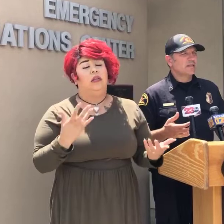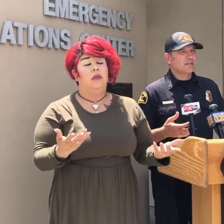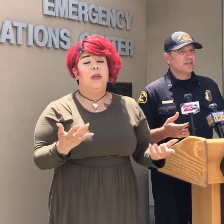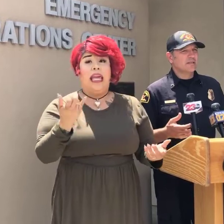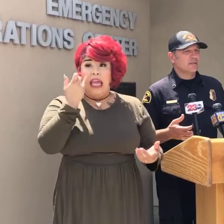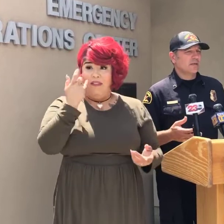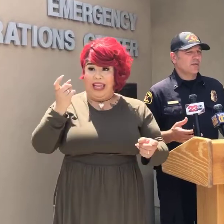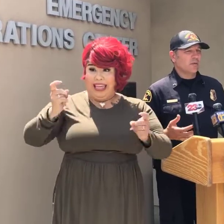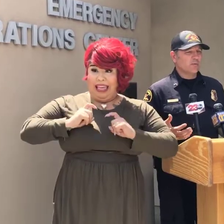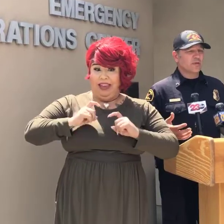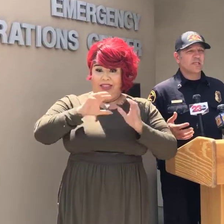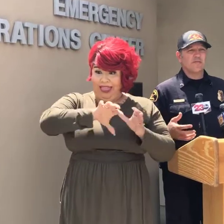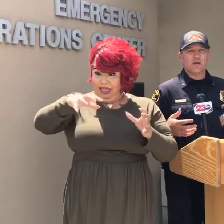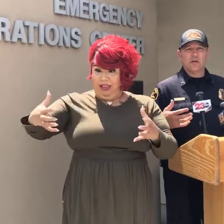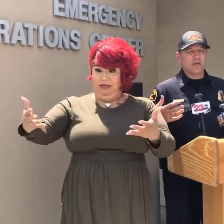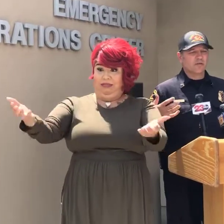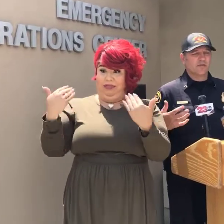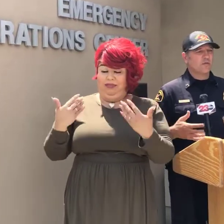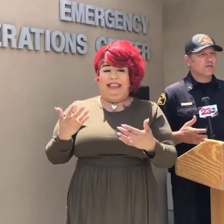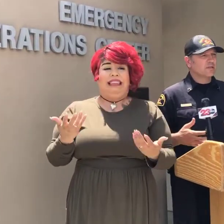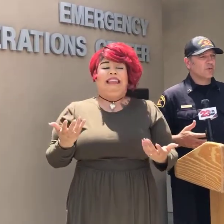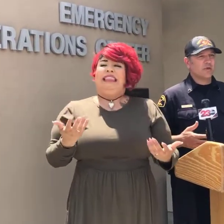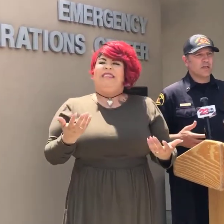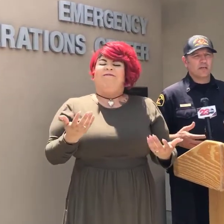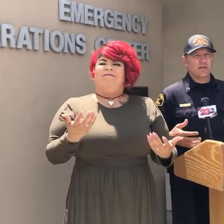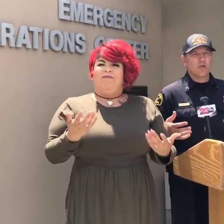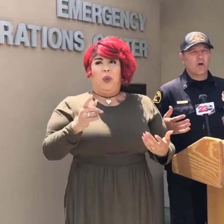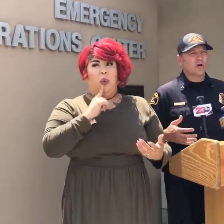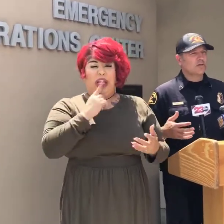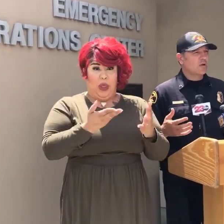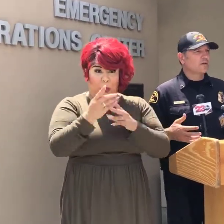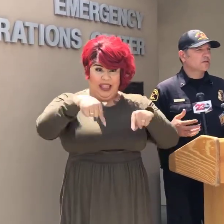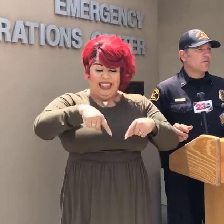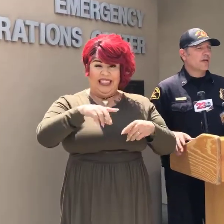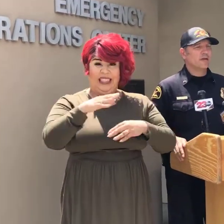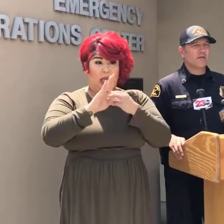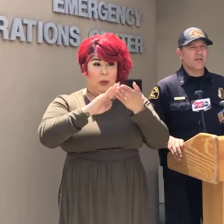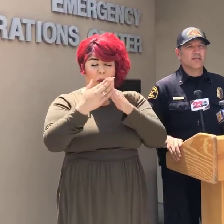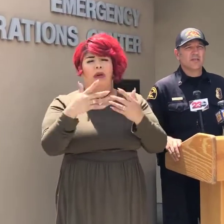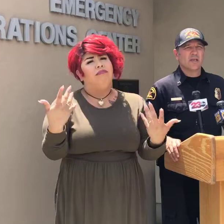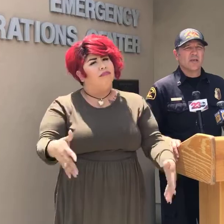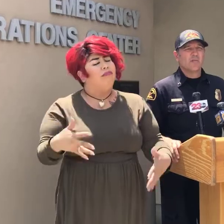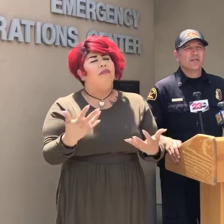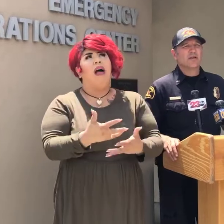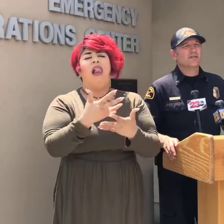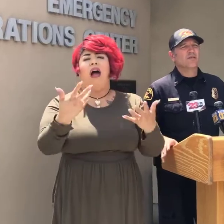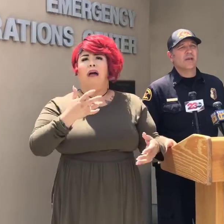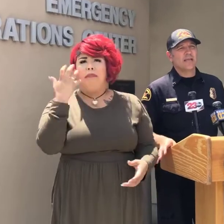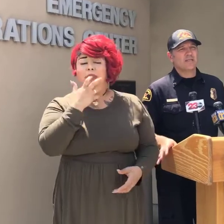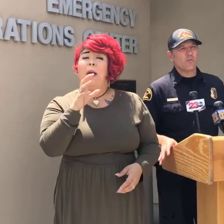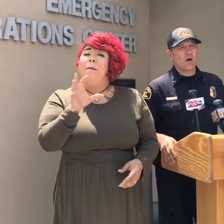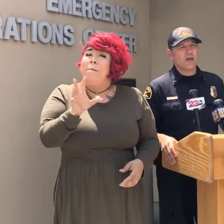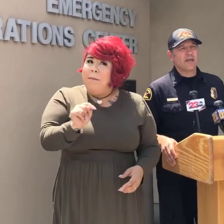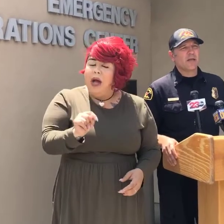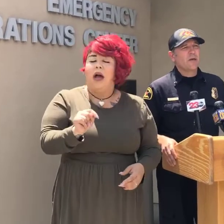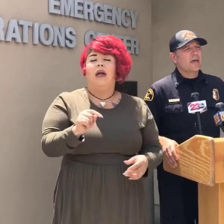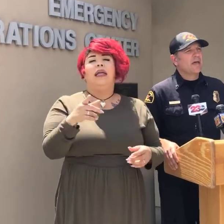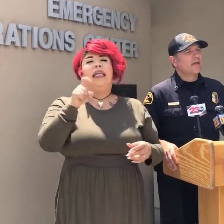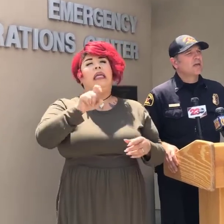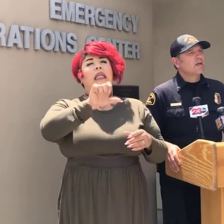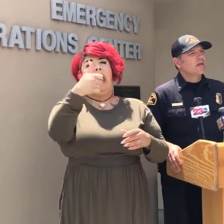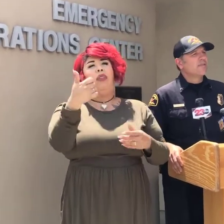receive donations, we receive just through this community large donations, but it's also